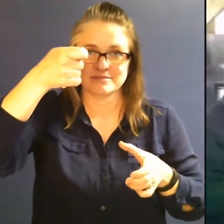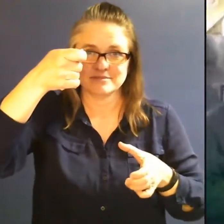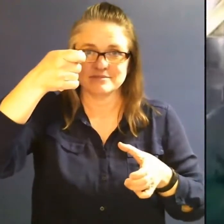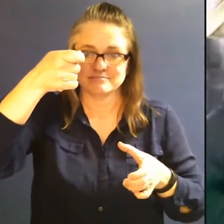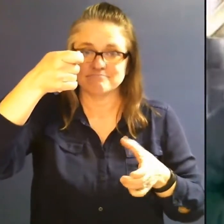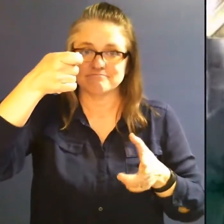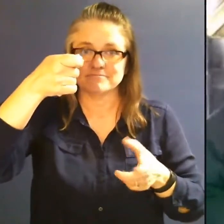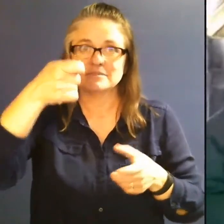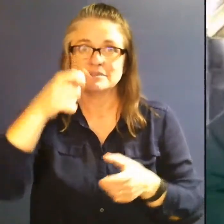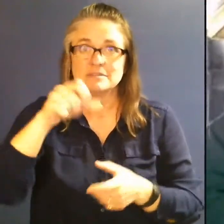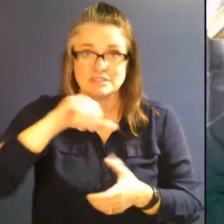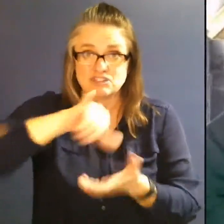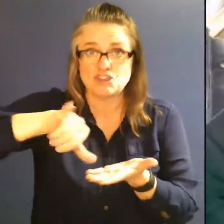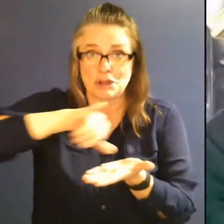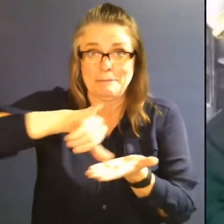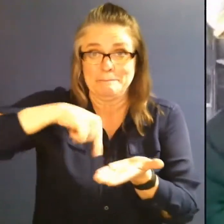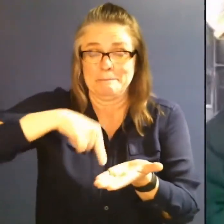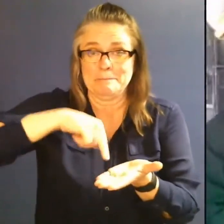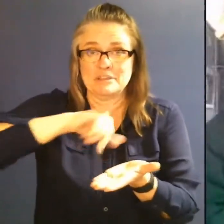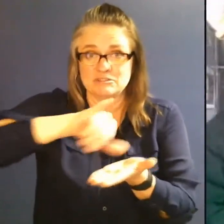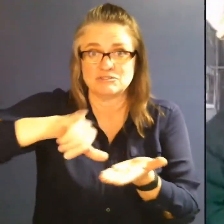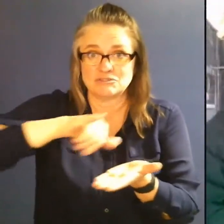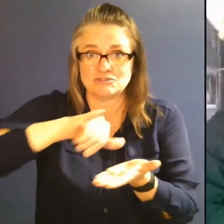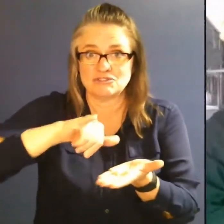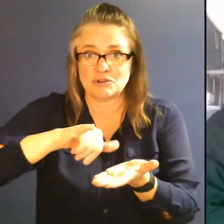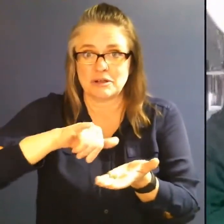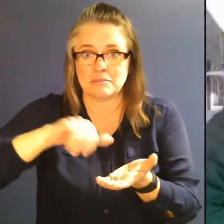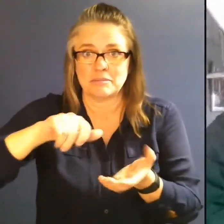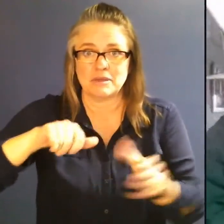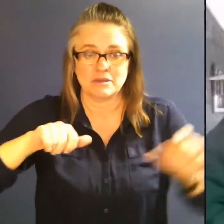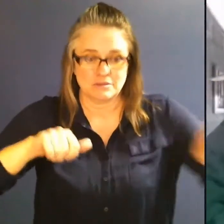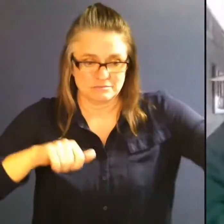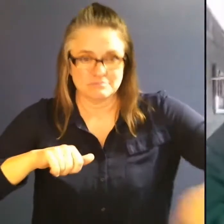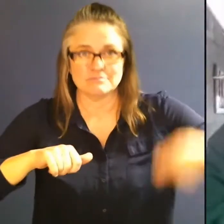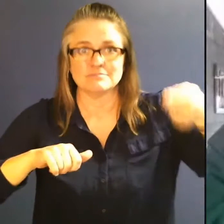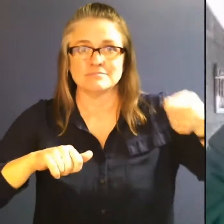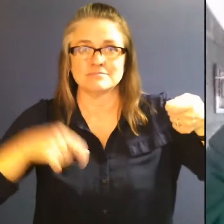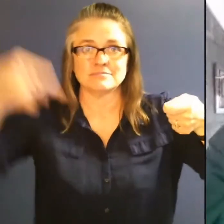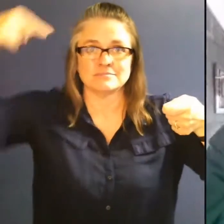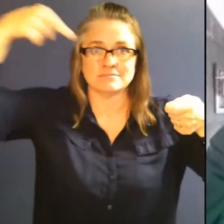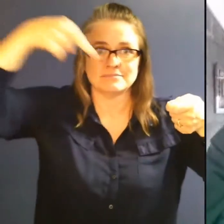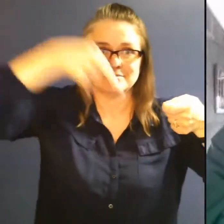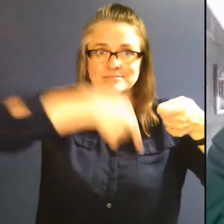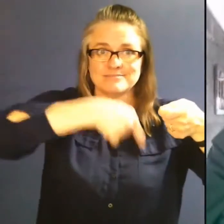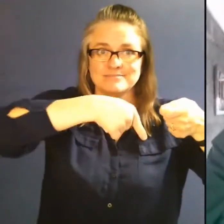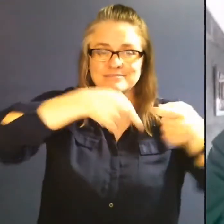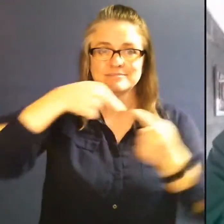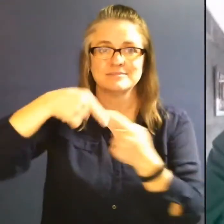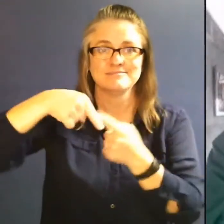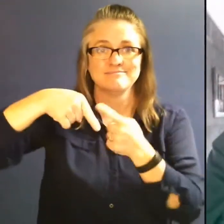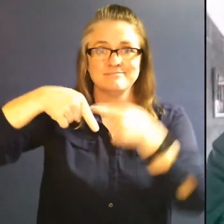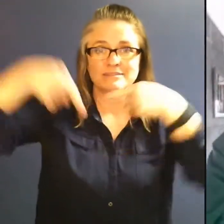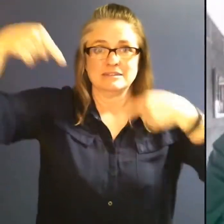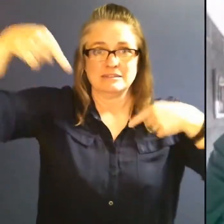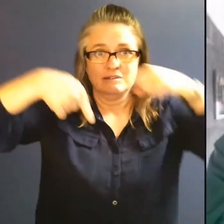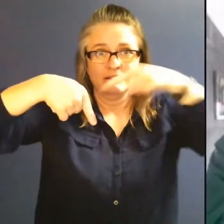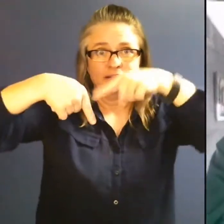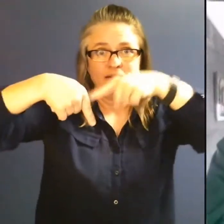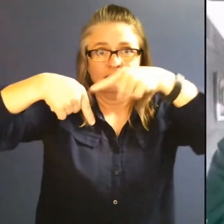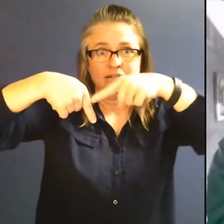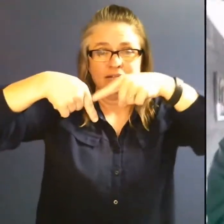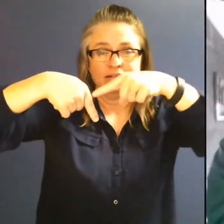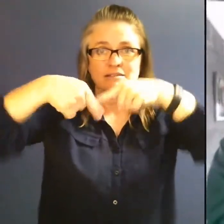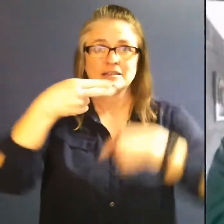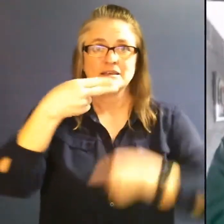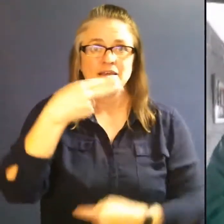the syrup that we feel is about ready. We put a hydrometer in there, and it measures